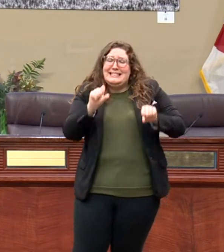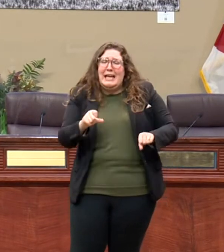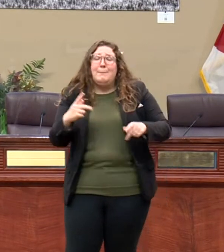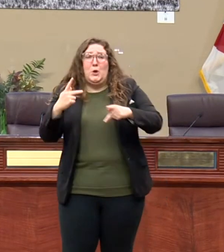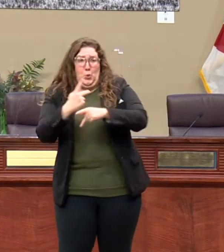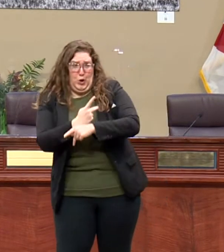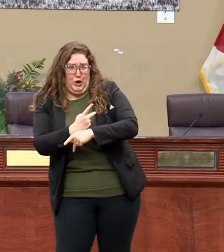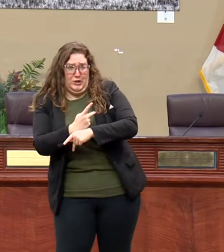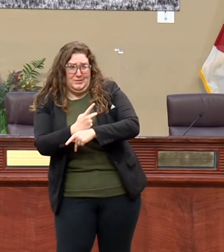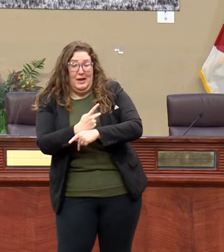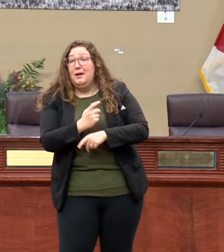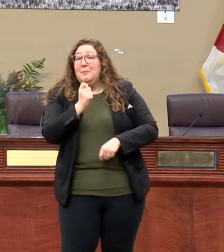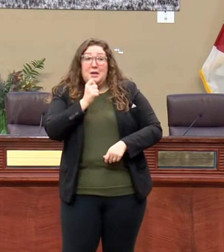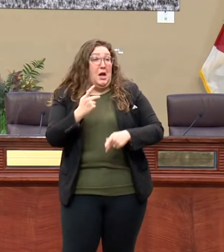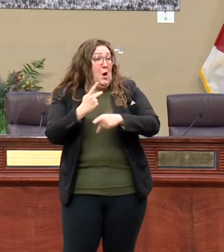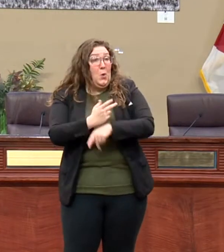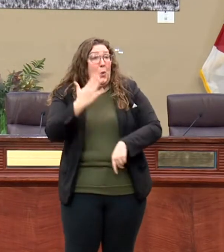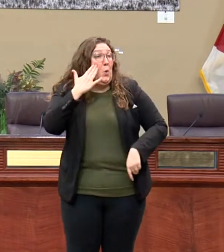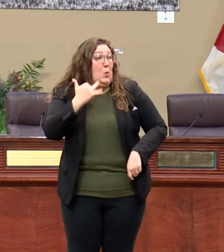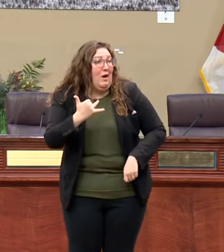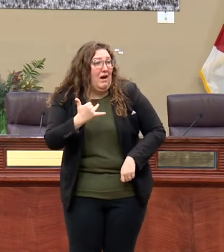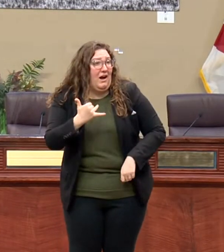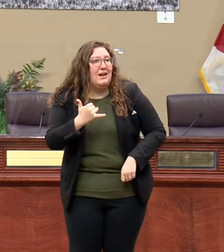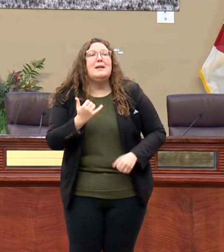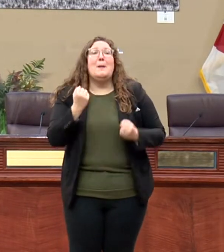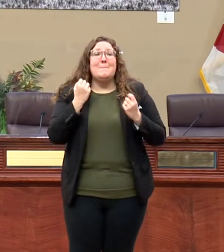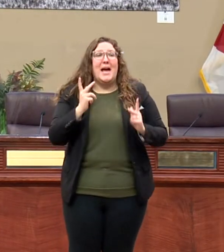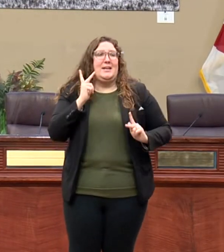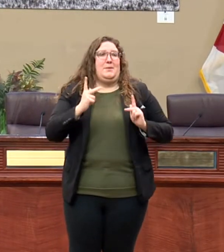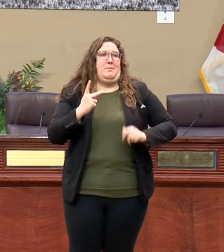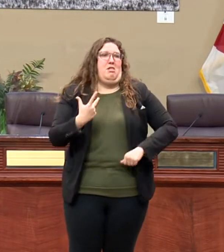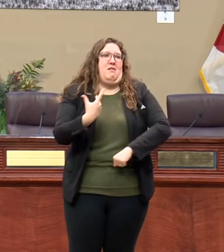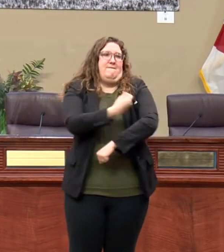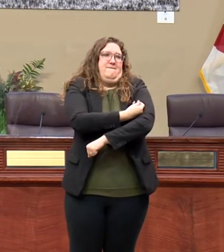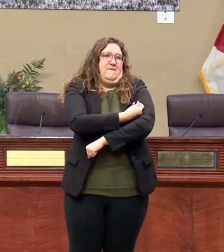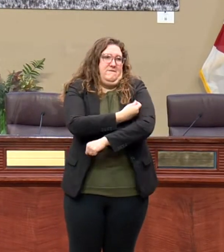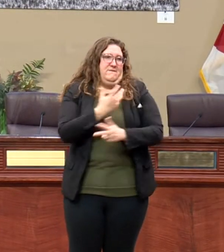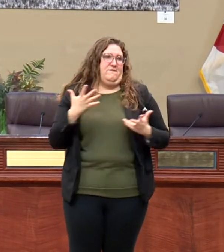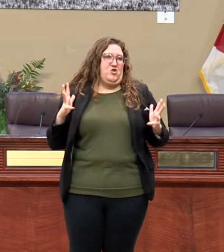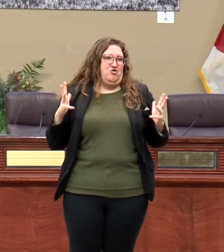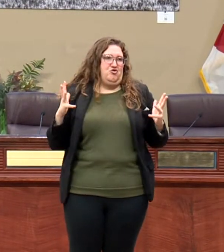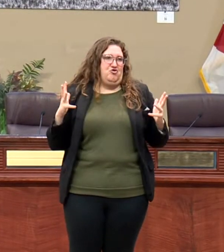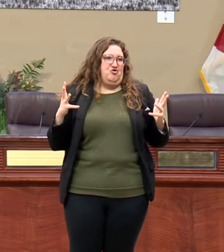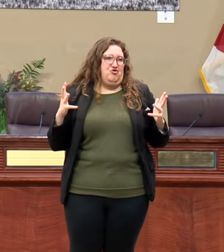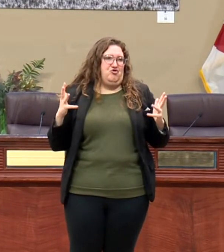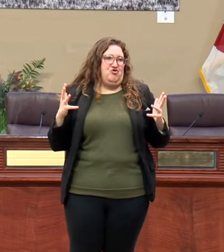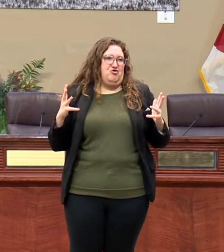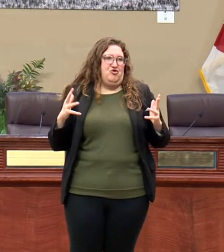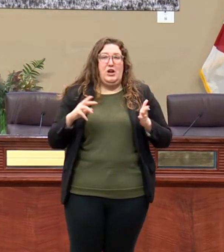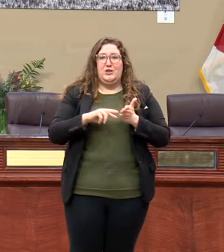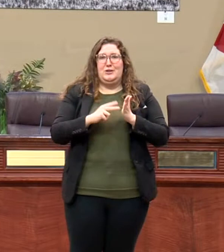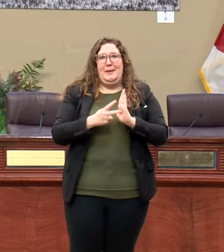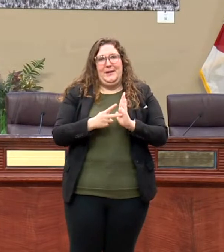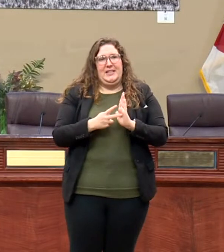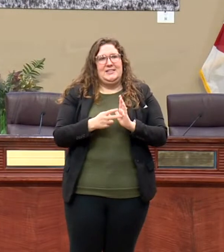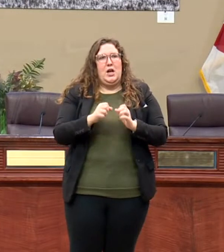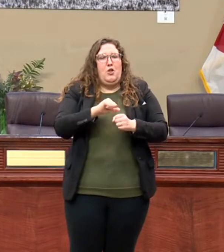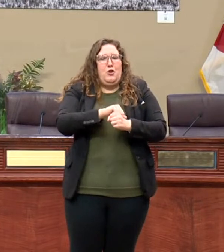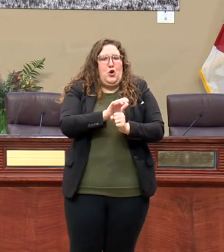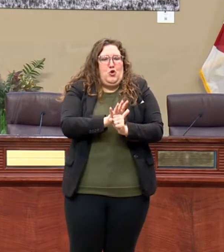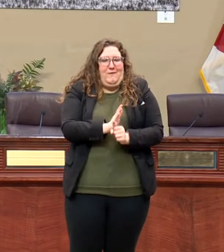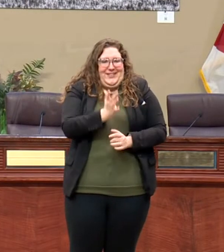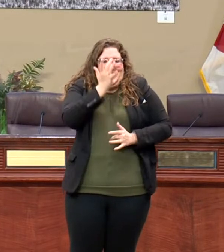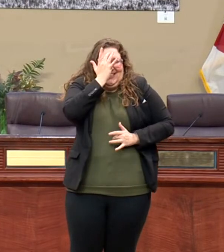therefore have a milder form of a COVID experience. So we're